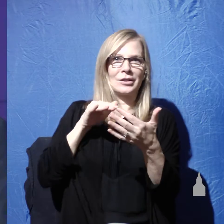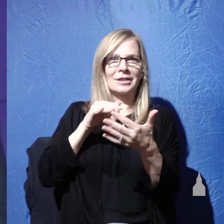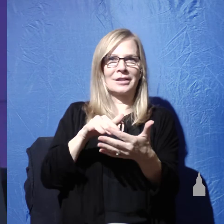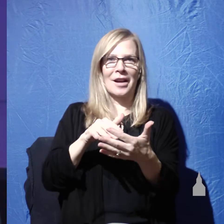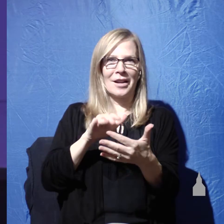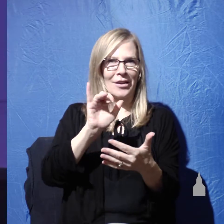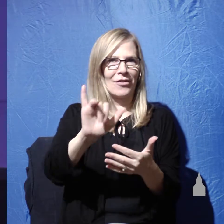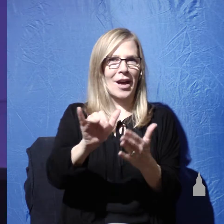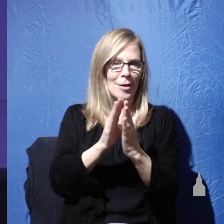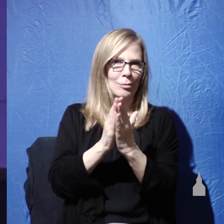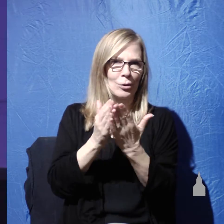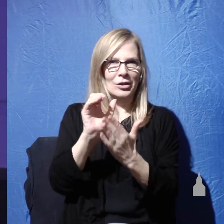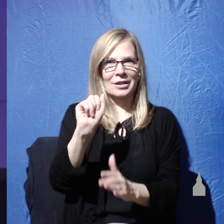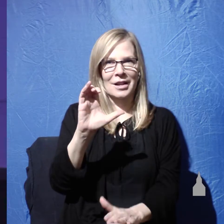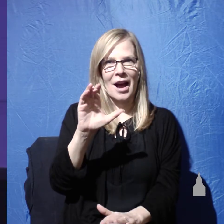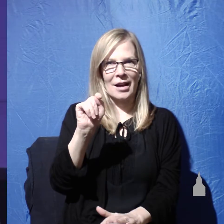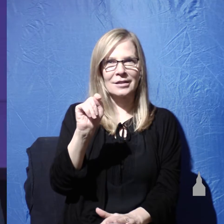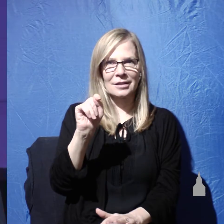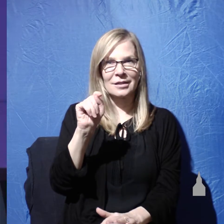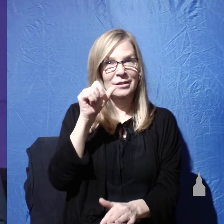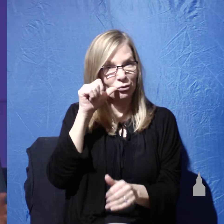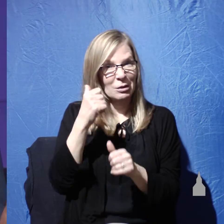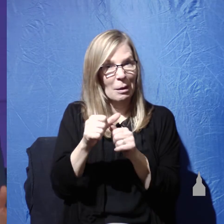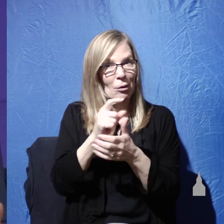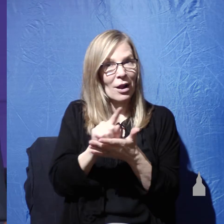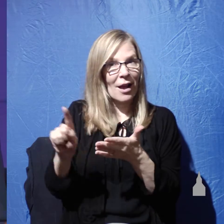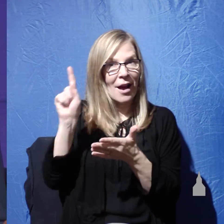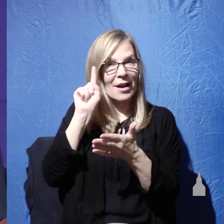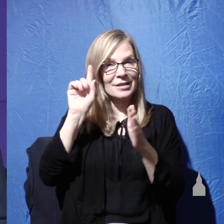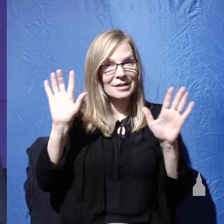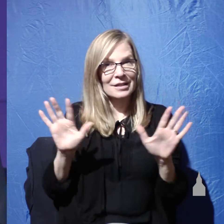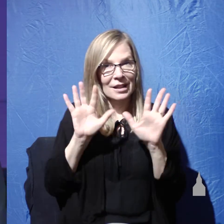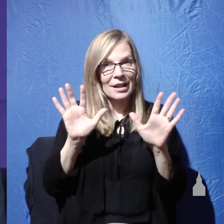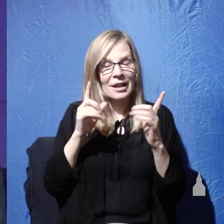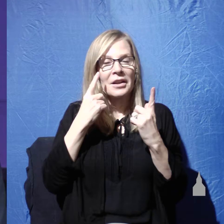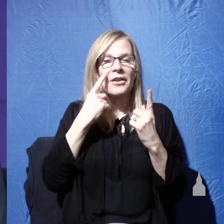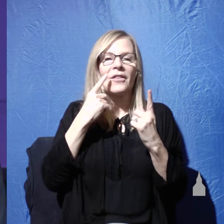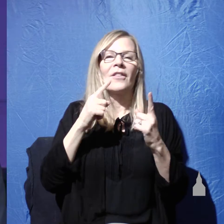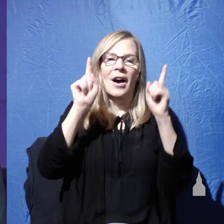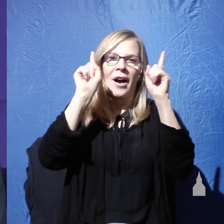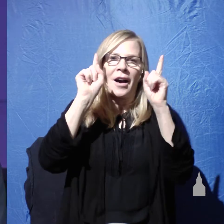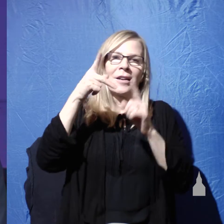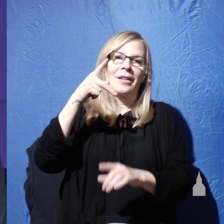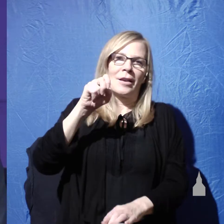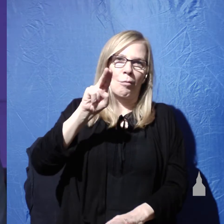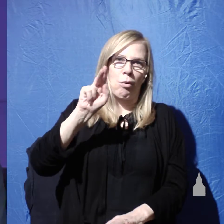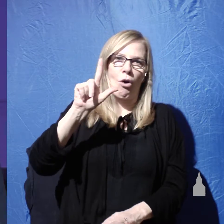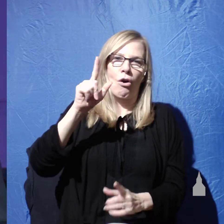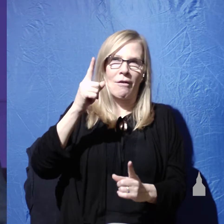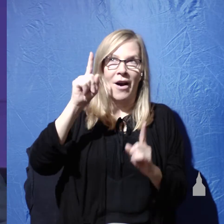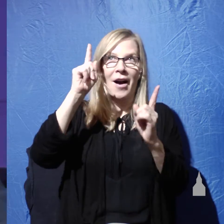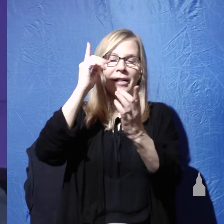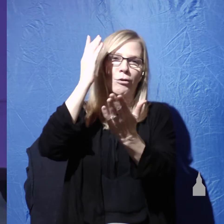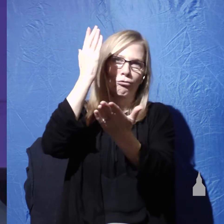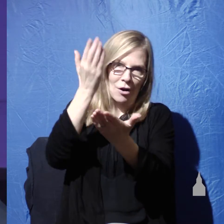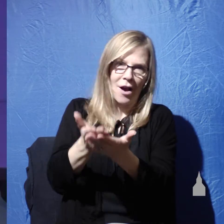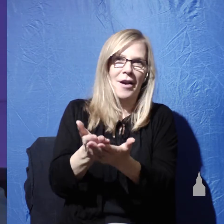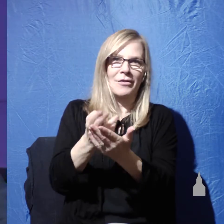as you recall, last Sunday we saw Paul finally arrive in Rome,